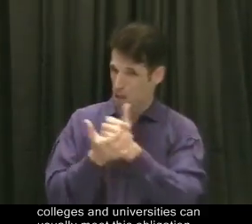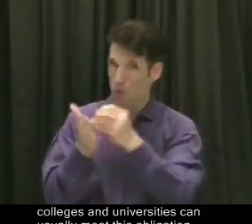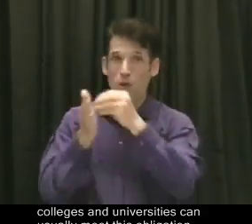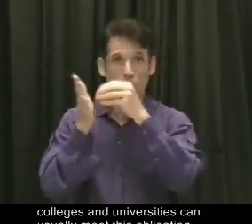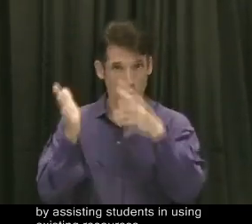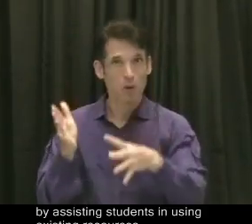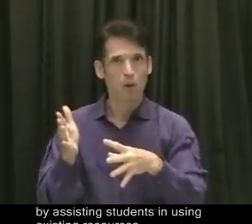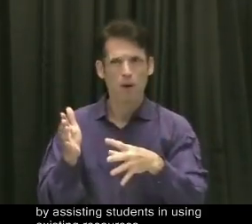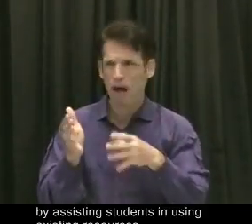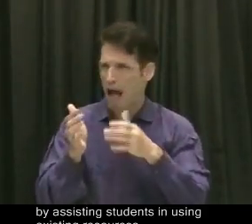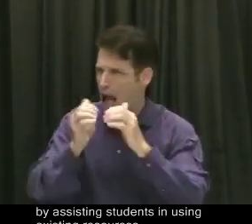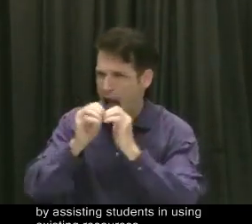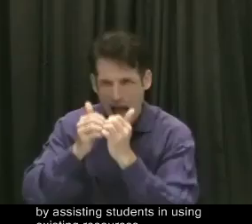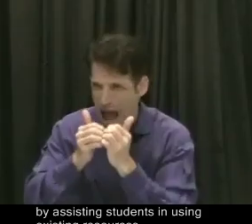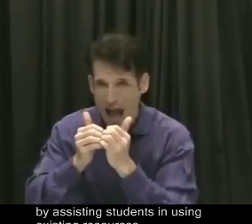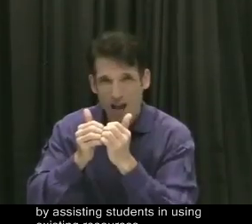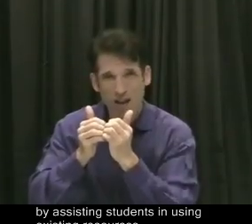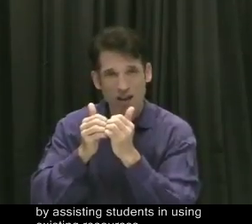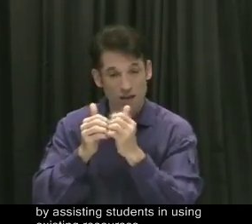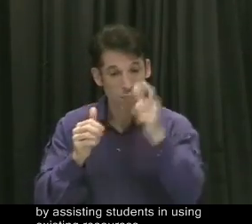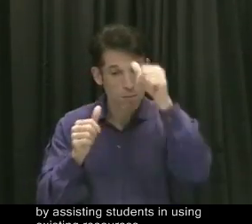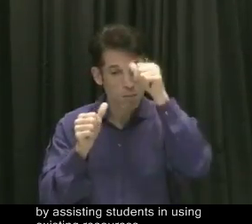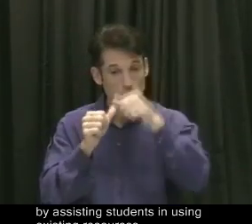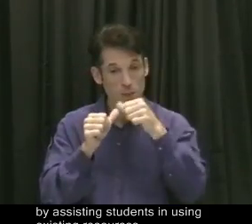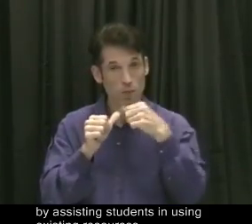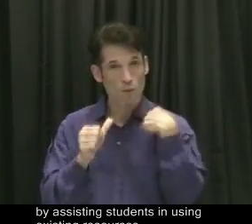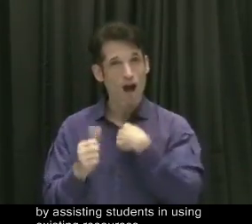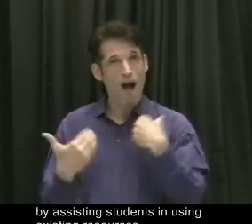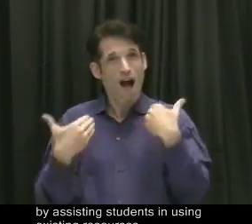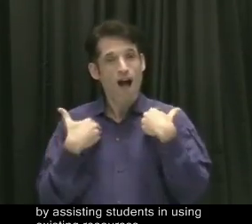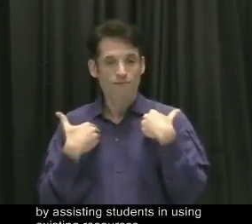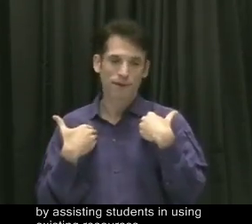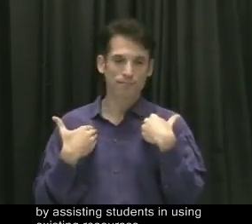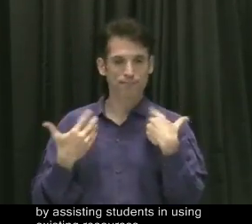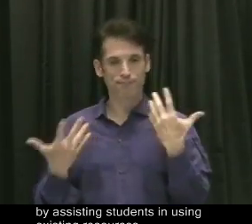by assisting students in using existing resources,